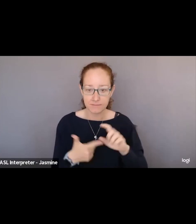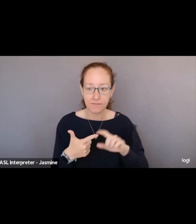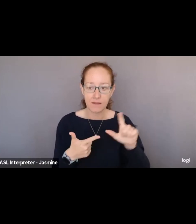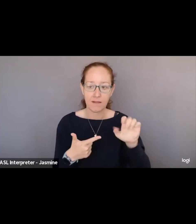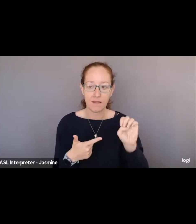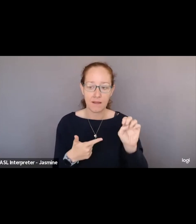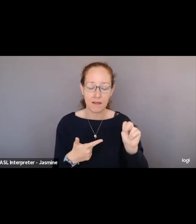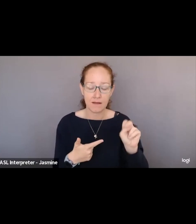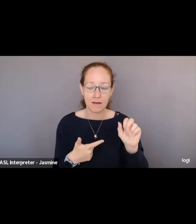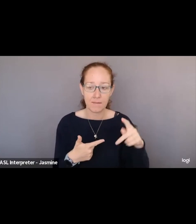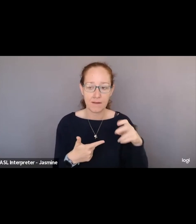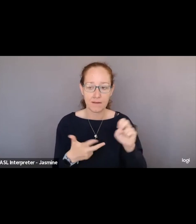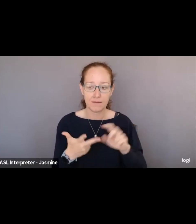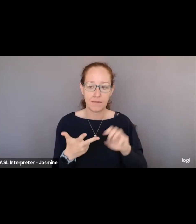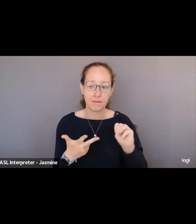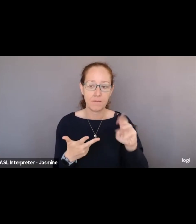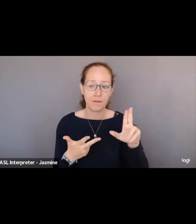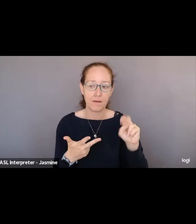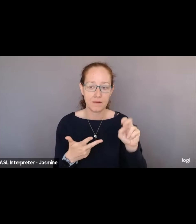Munsee,